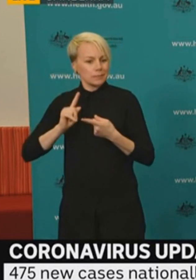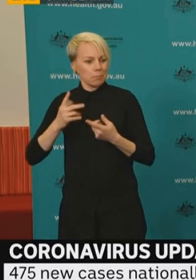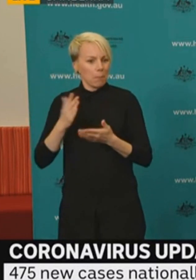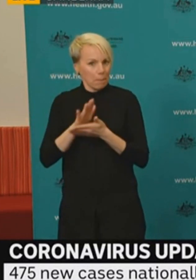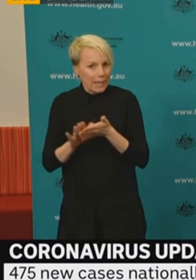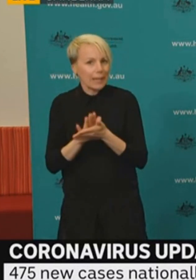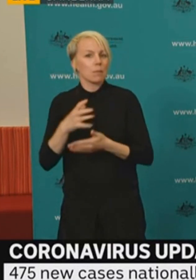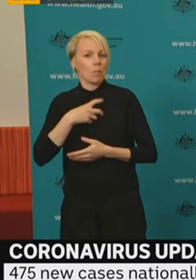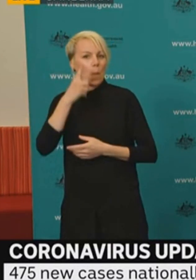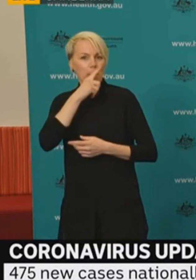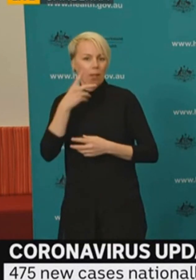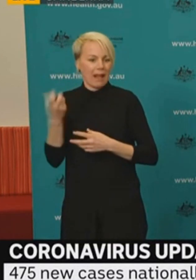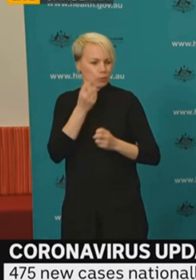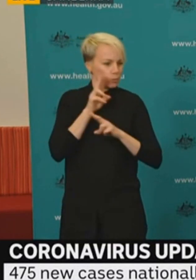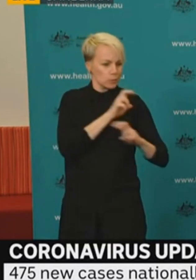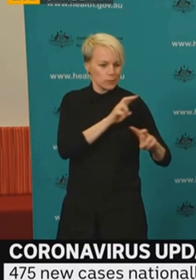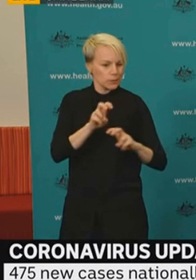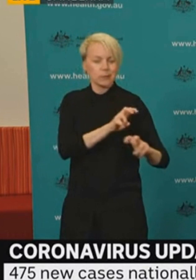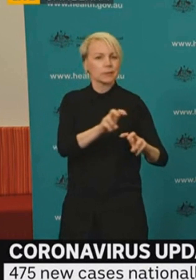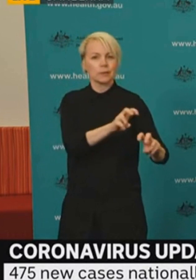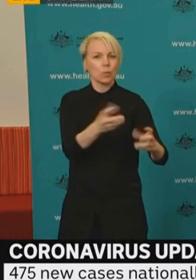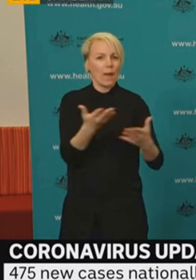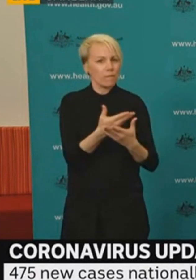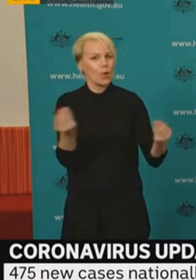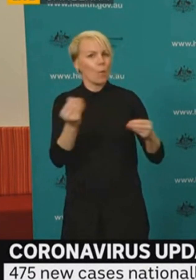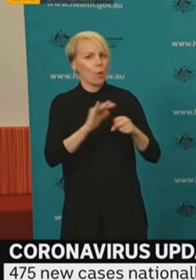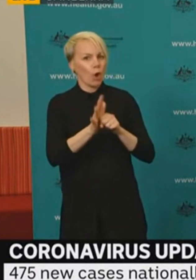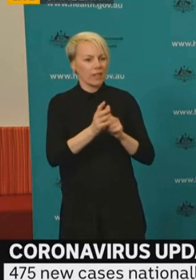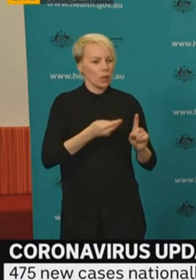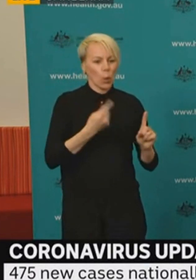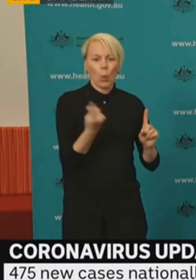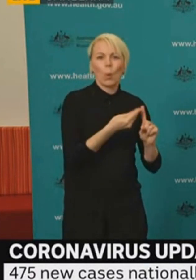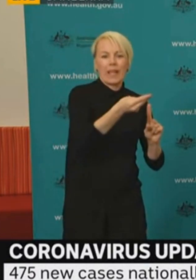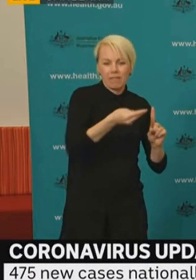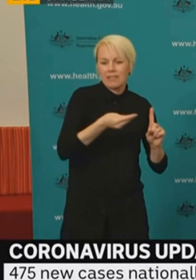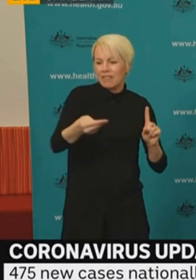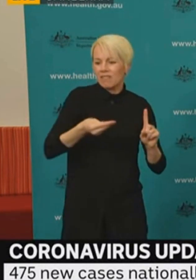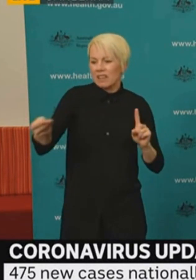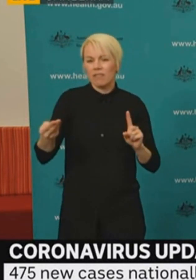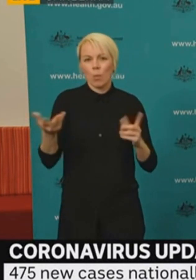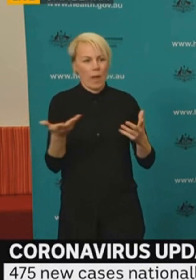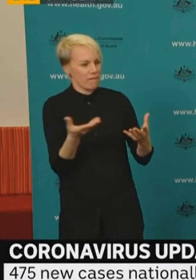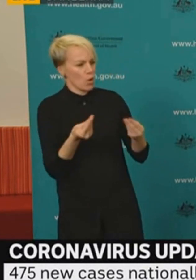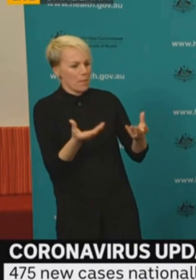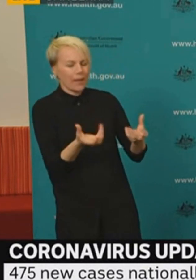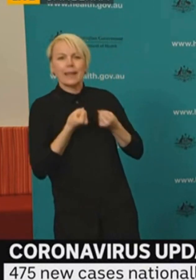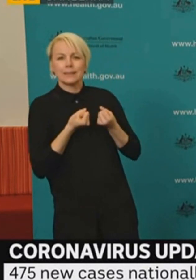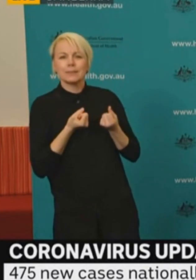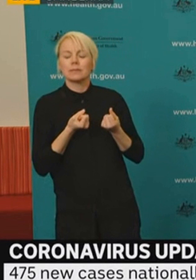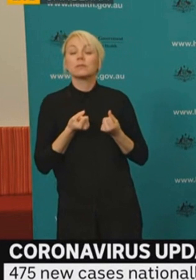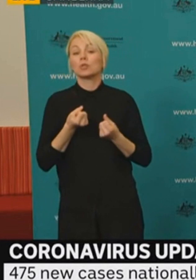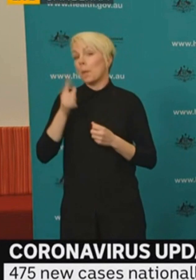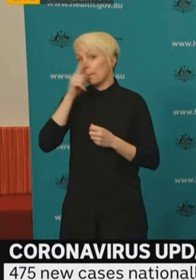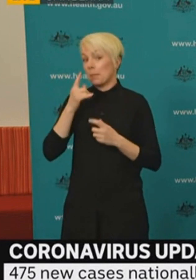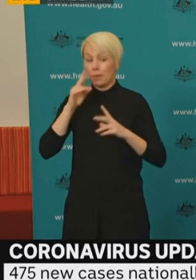the ensuing days, the contact tracers down there are trying to make those links between the various outbreaks. And as we've heard from Professor